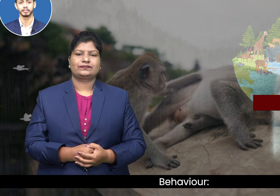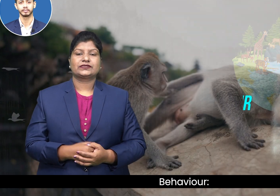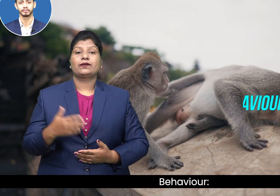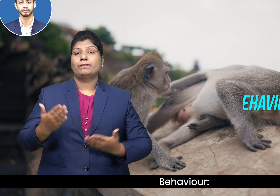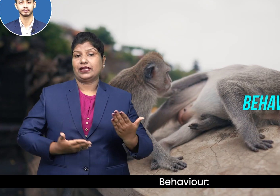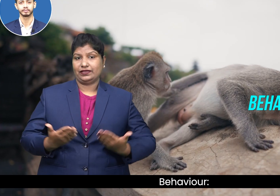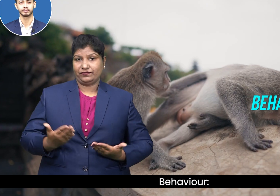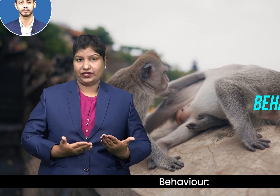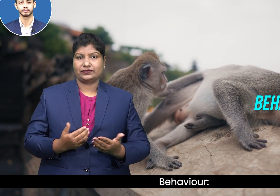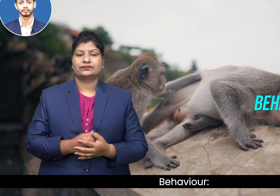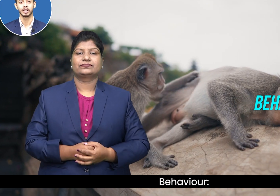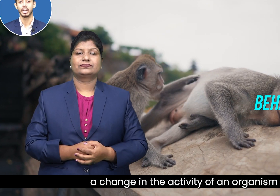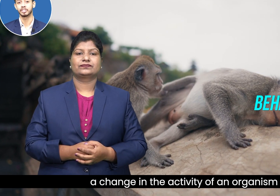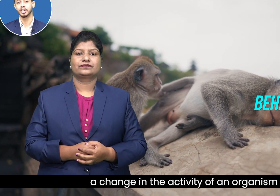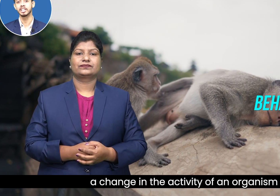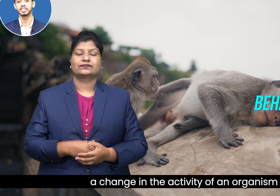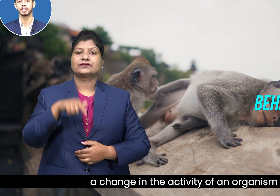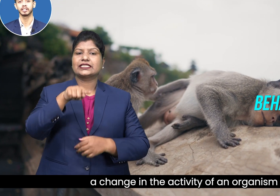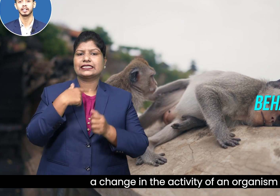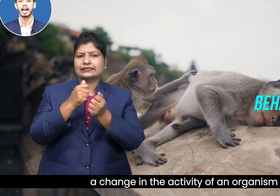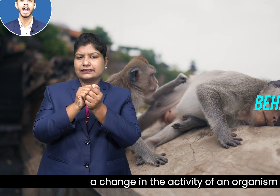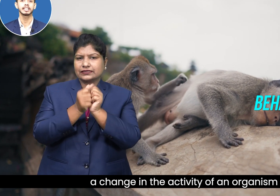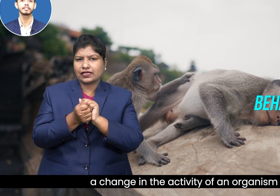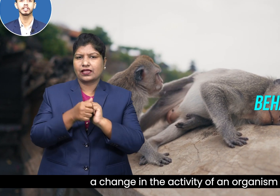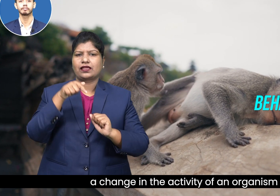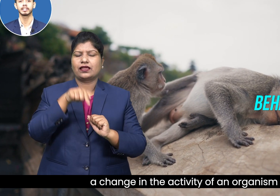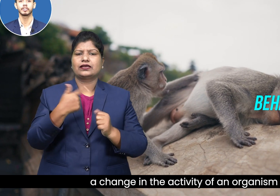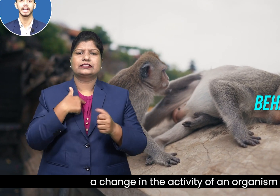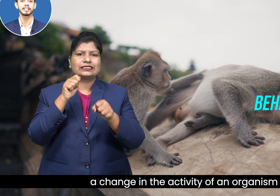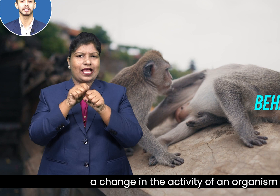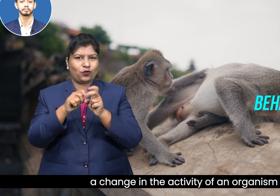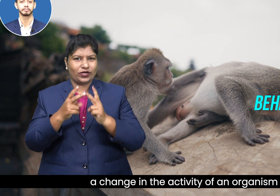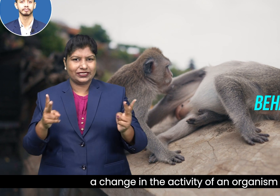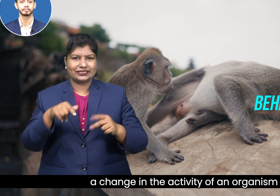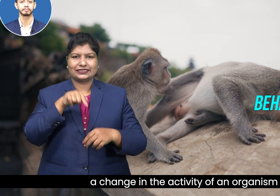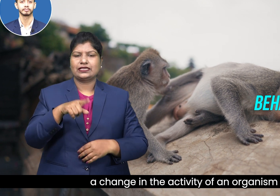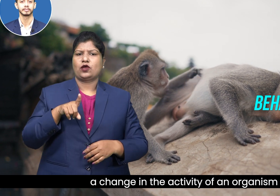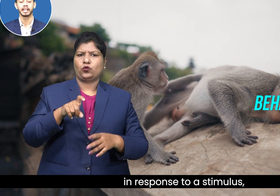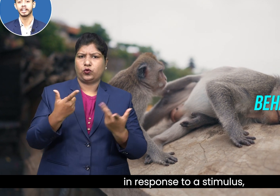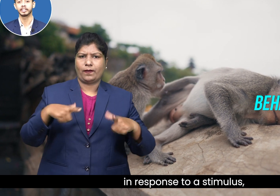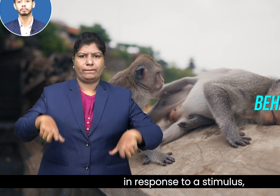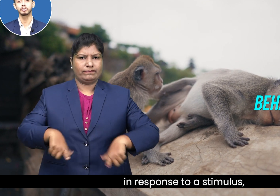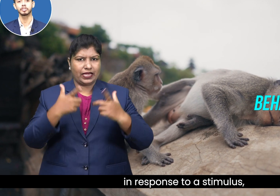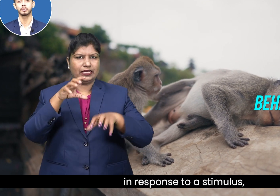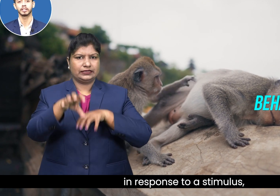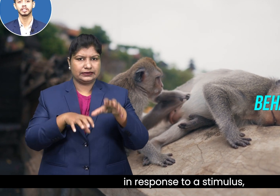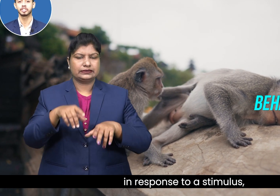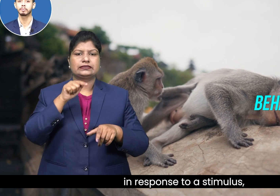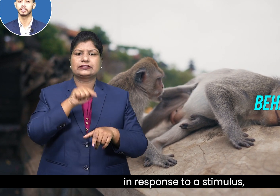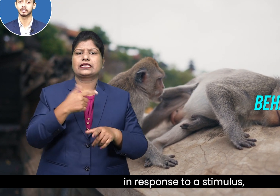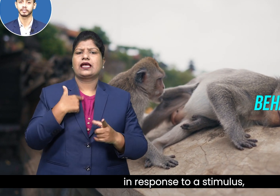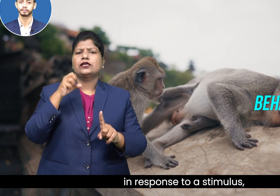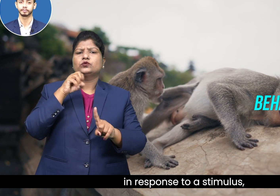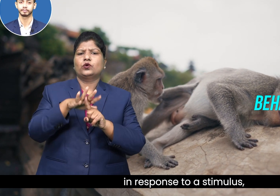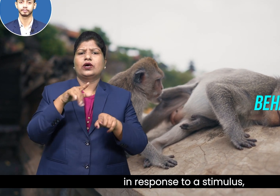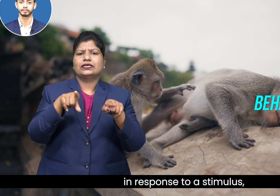Behavior. A change in the activity of an organism in response to a